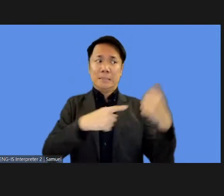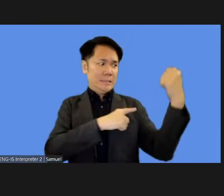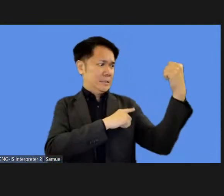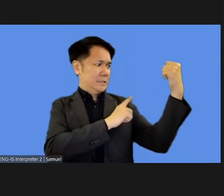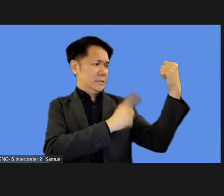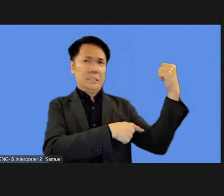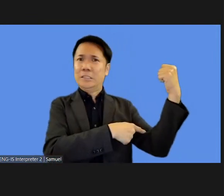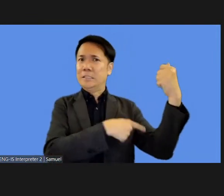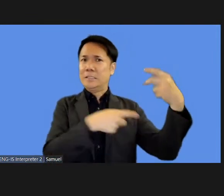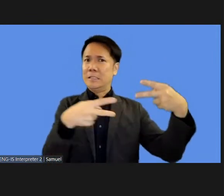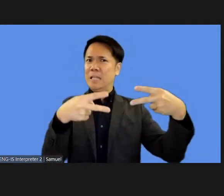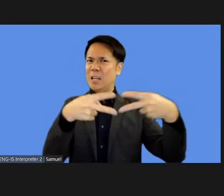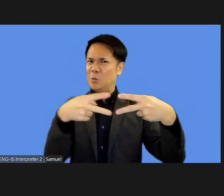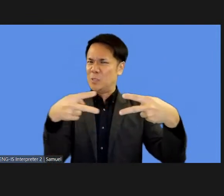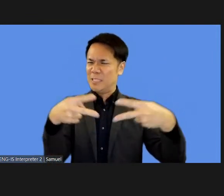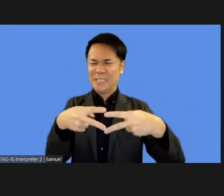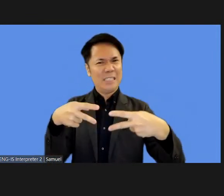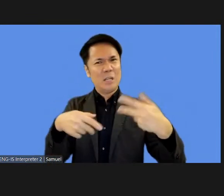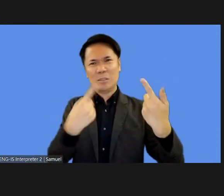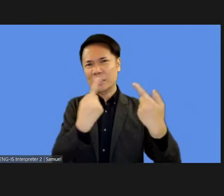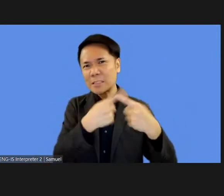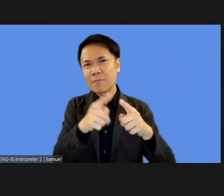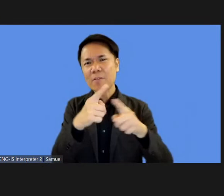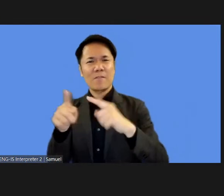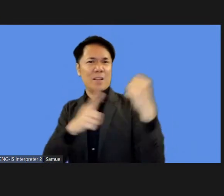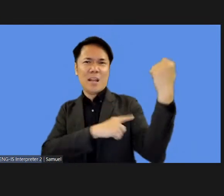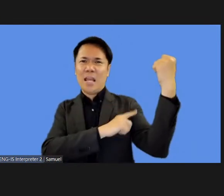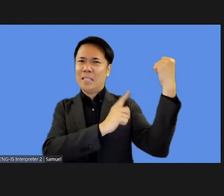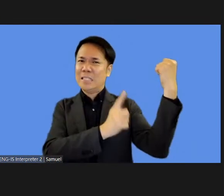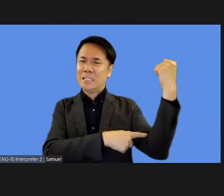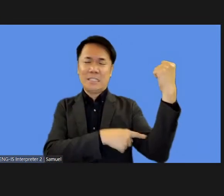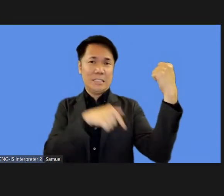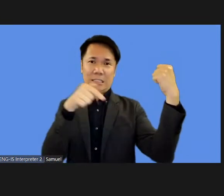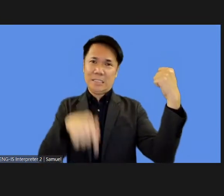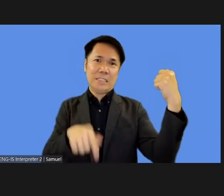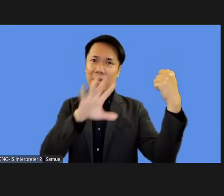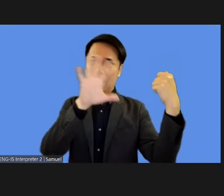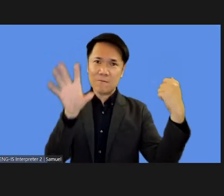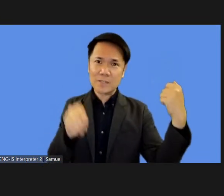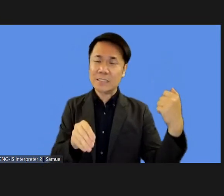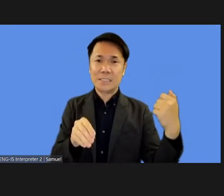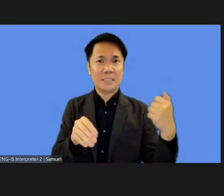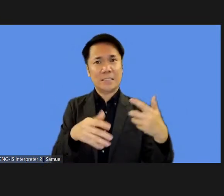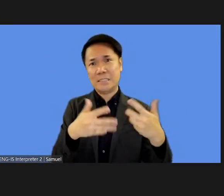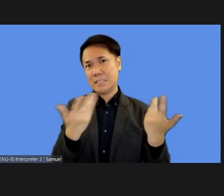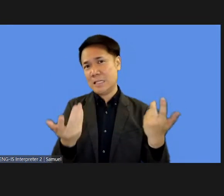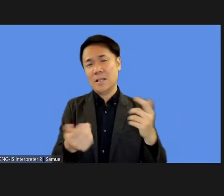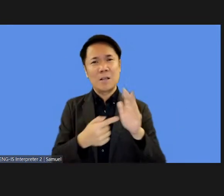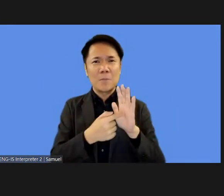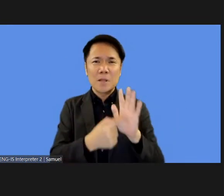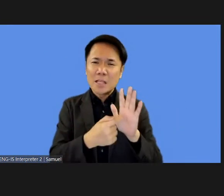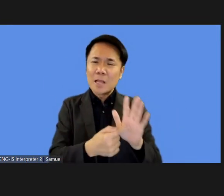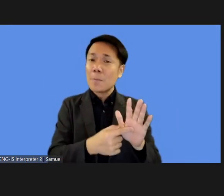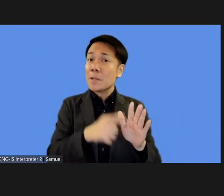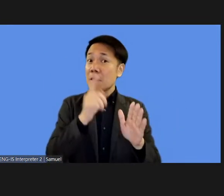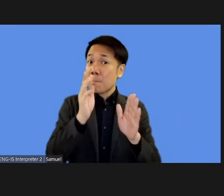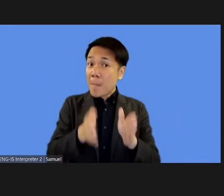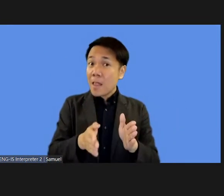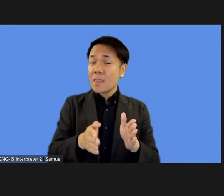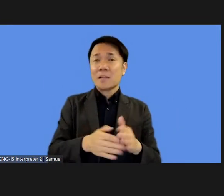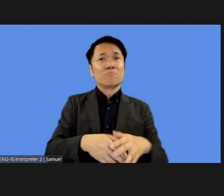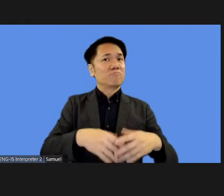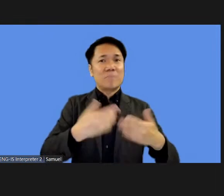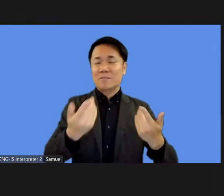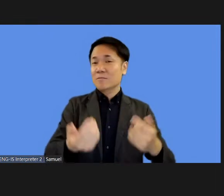the continent, including the need to have more efficient appliances, the need to have more